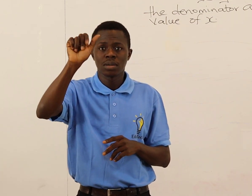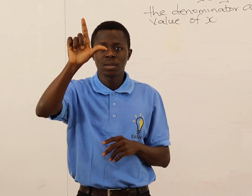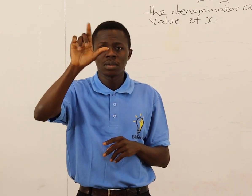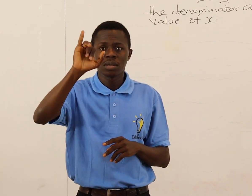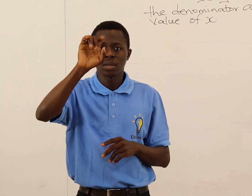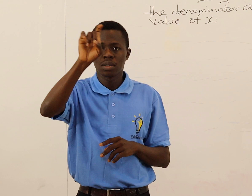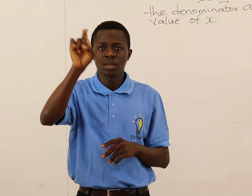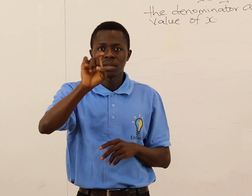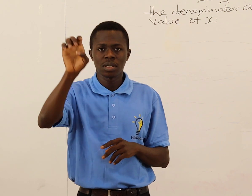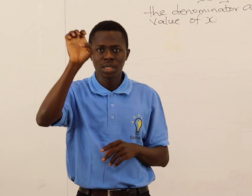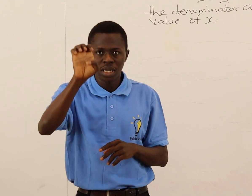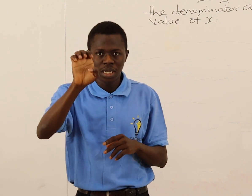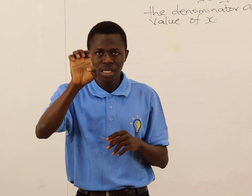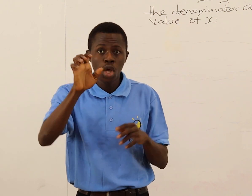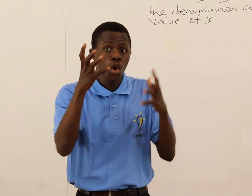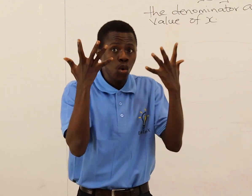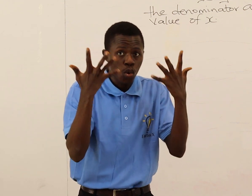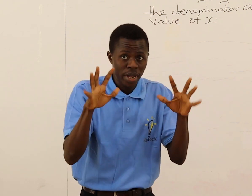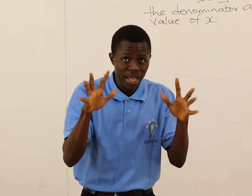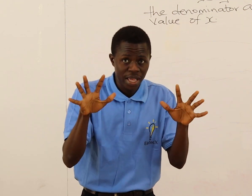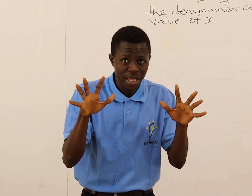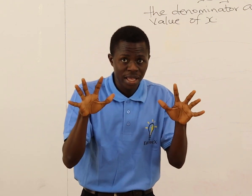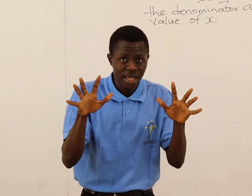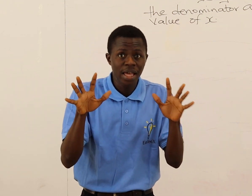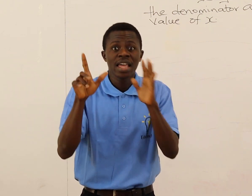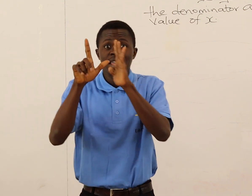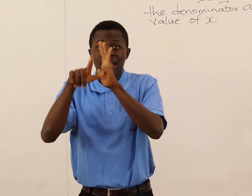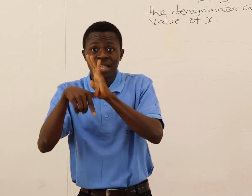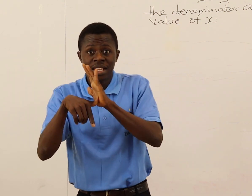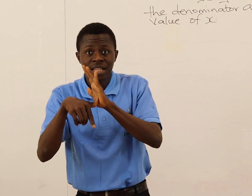you first of all rationalize the expression. Then after that,